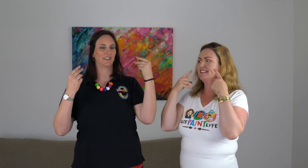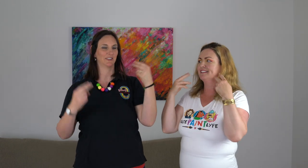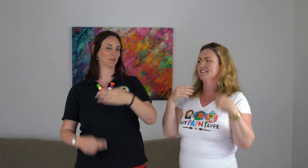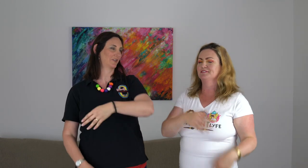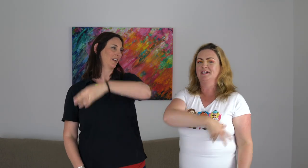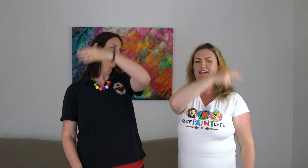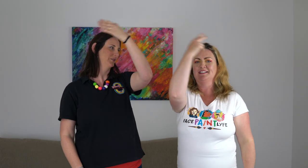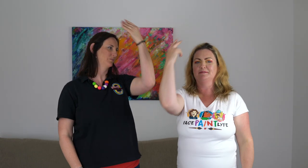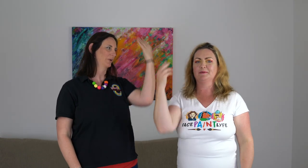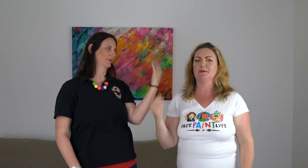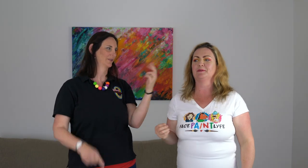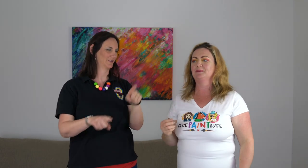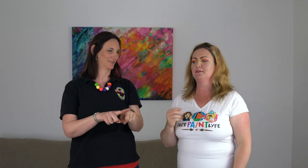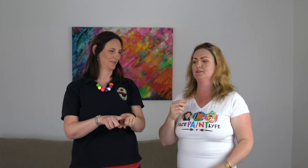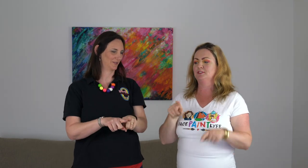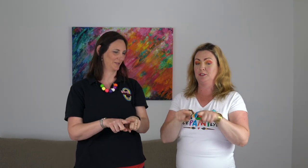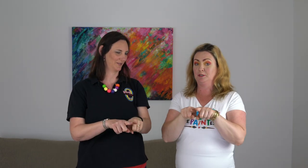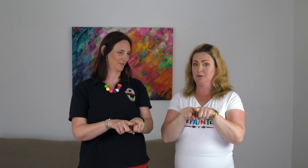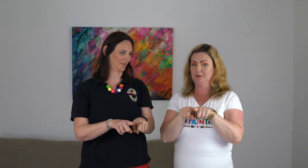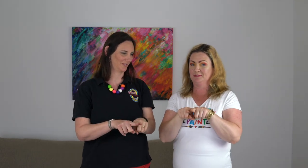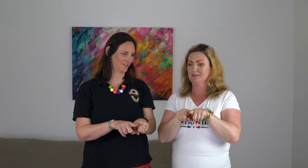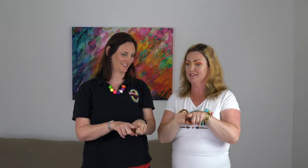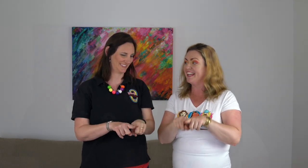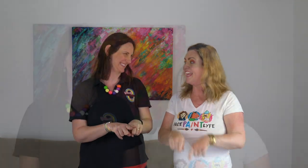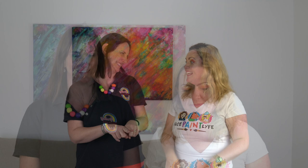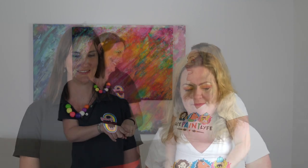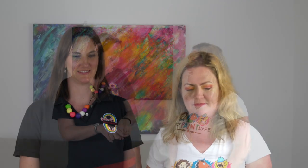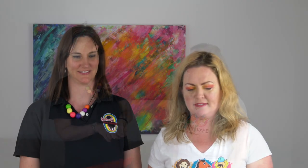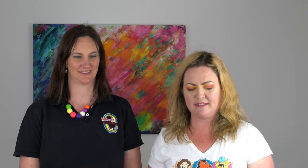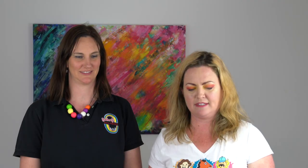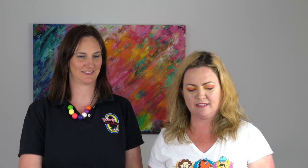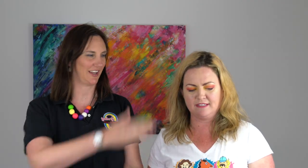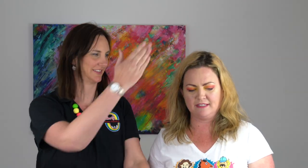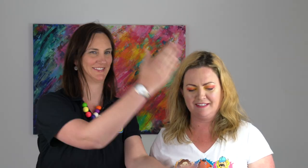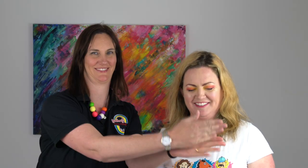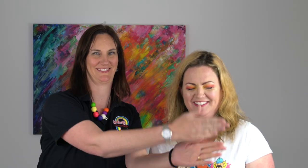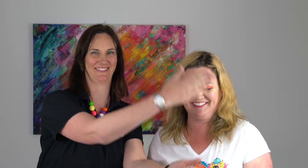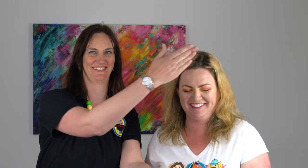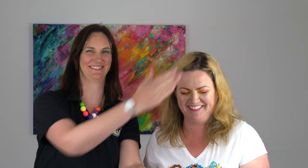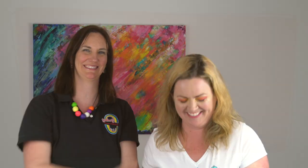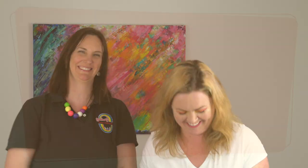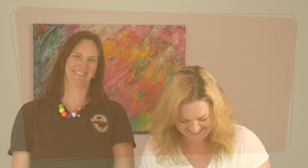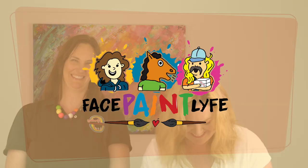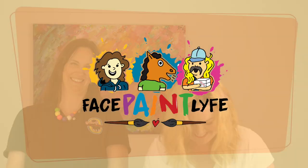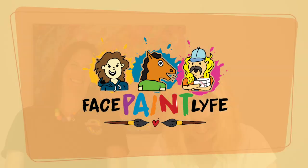a rainbow too. Yeah. Cut.